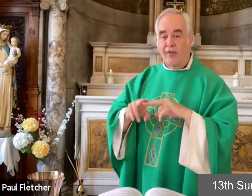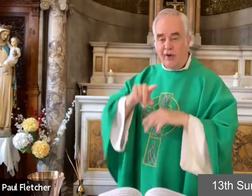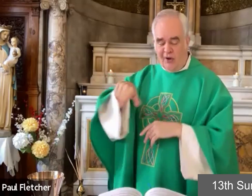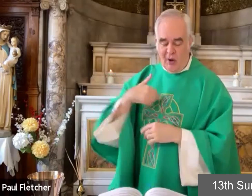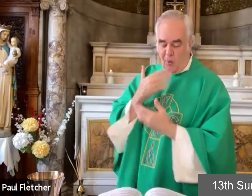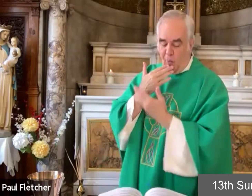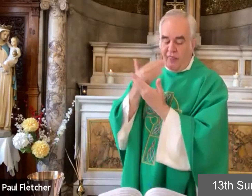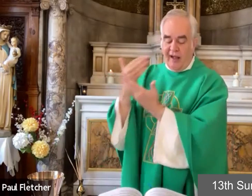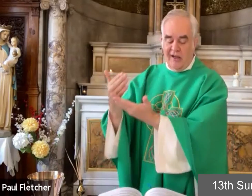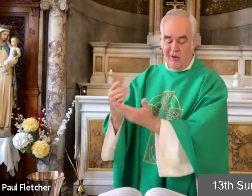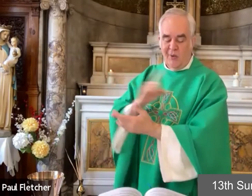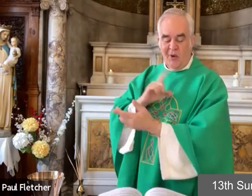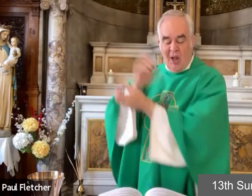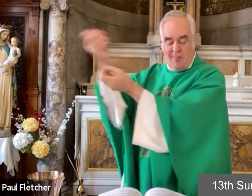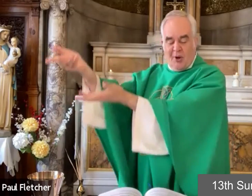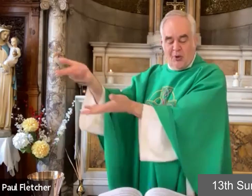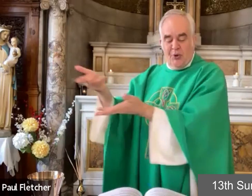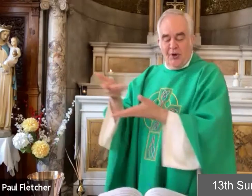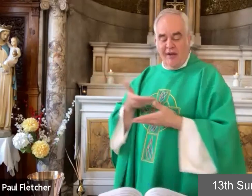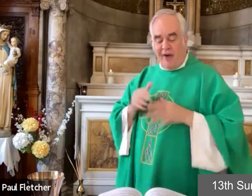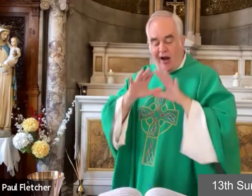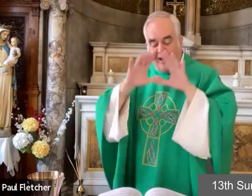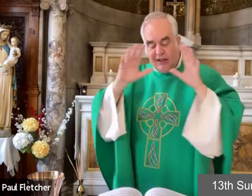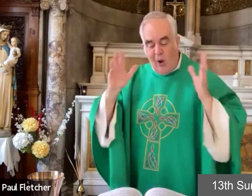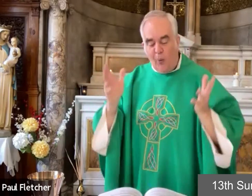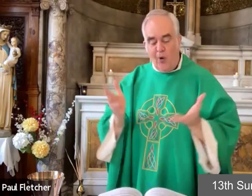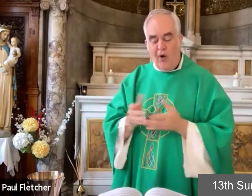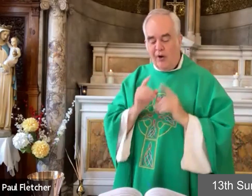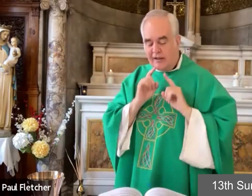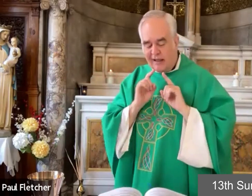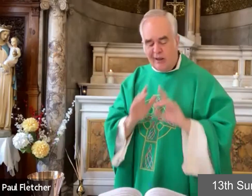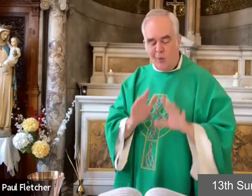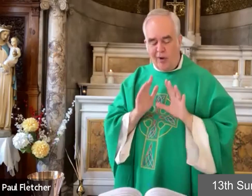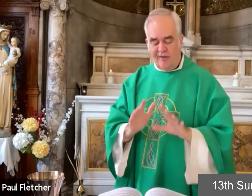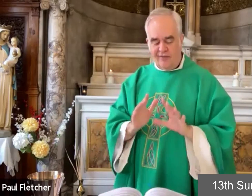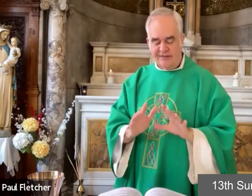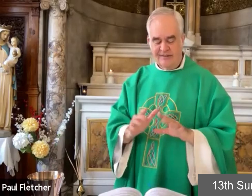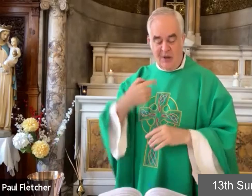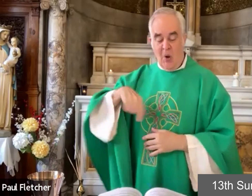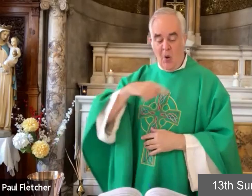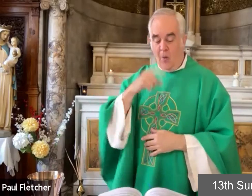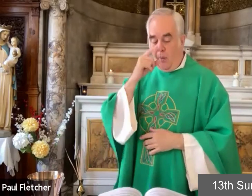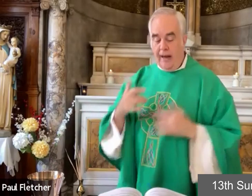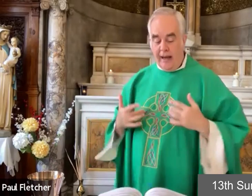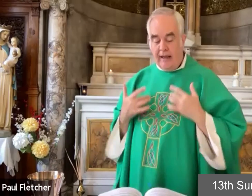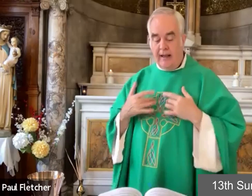Father, we thank you because you give us a world that is wonderful. We can live